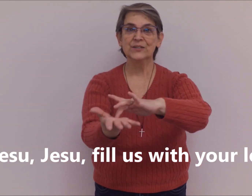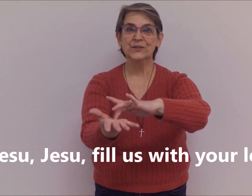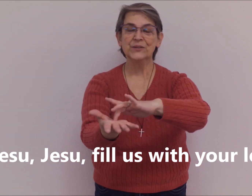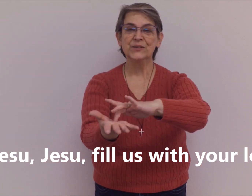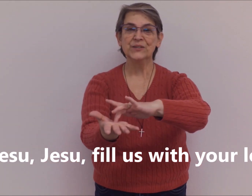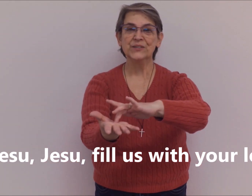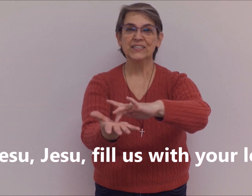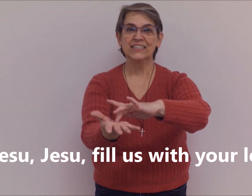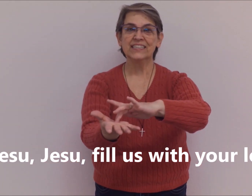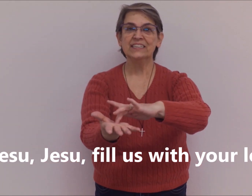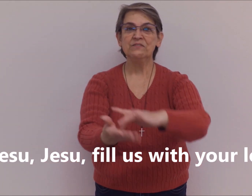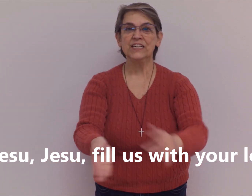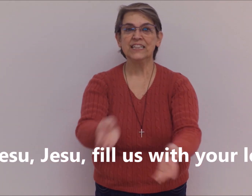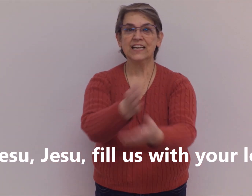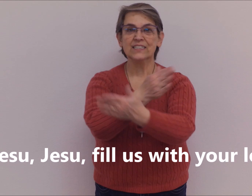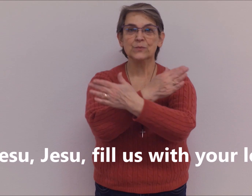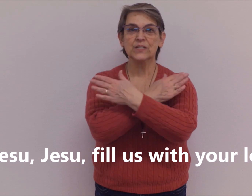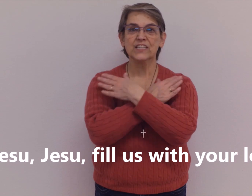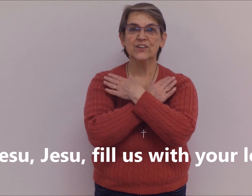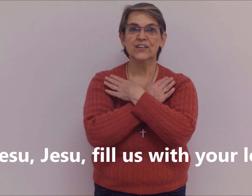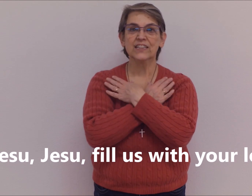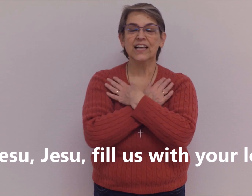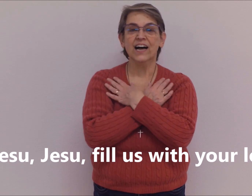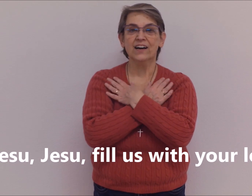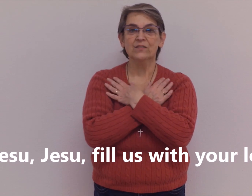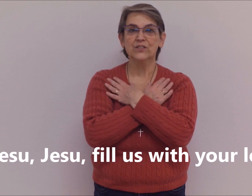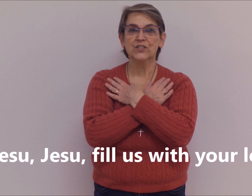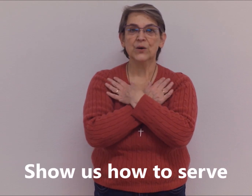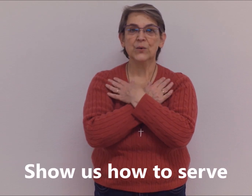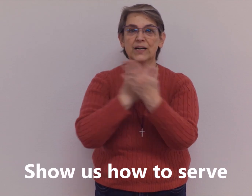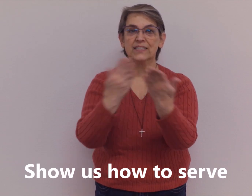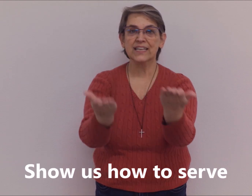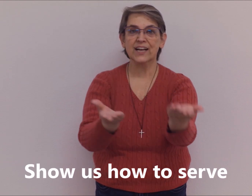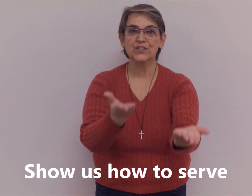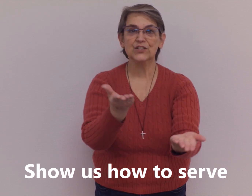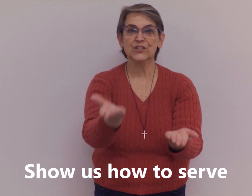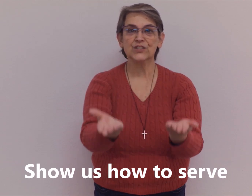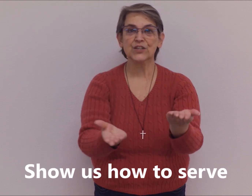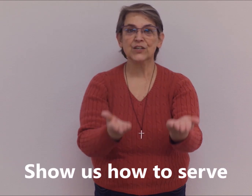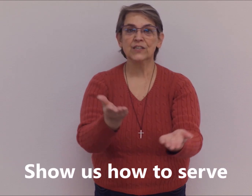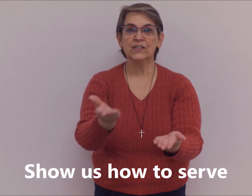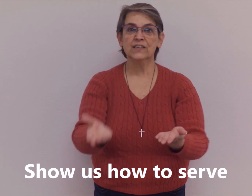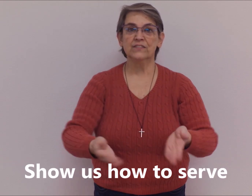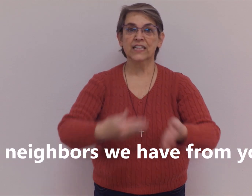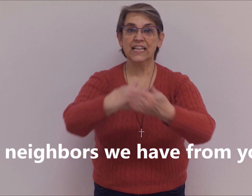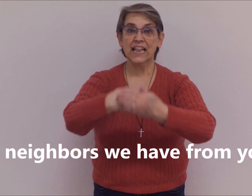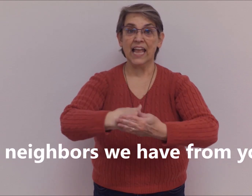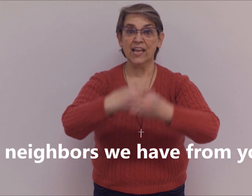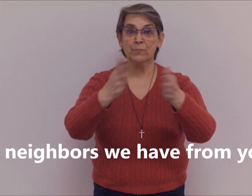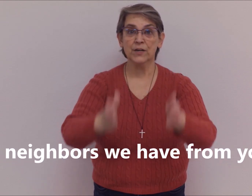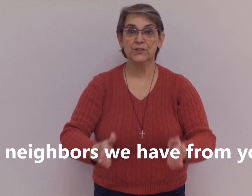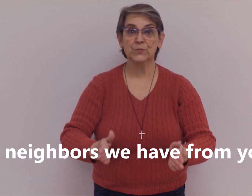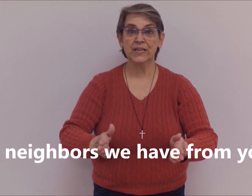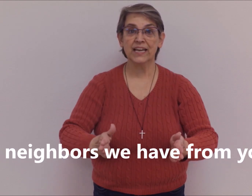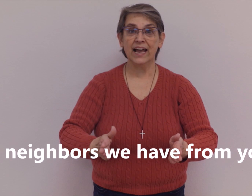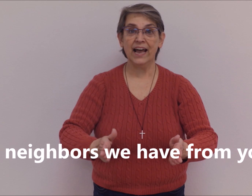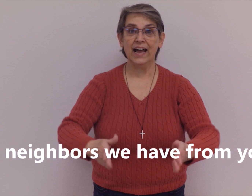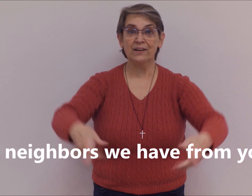Yesu, fill us with your love. Show us how to serve the neighbors we have